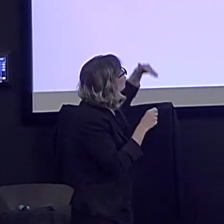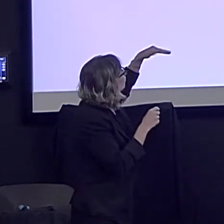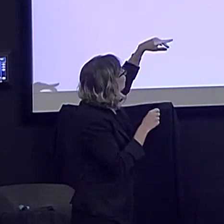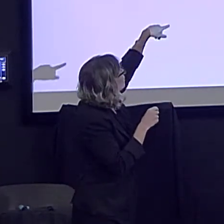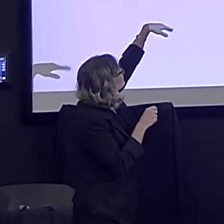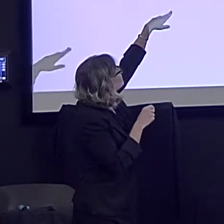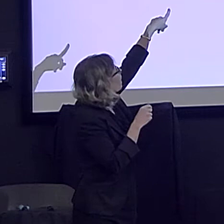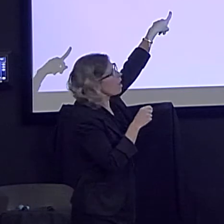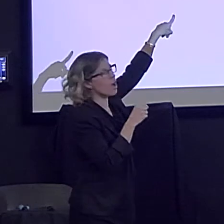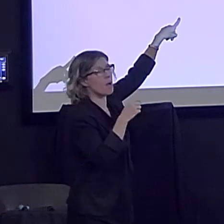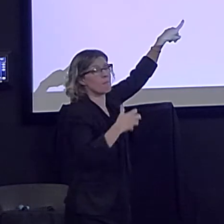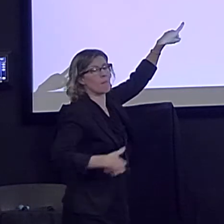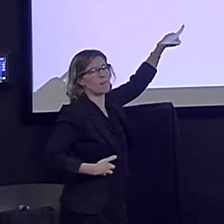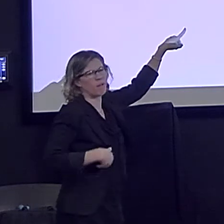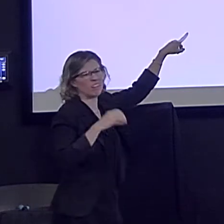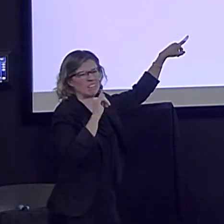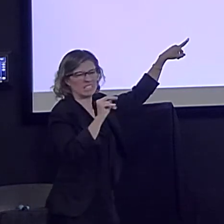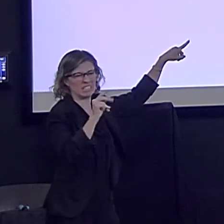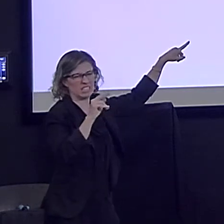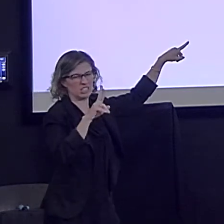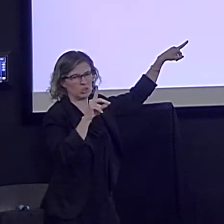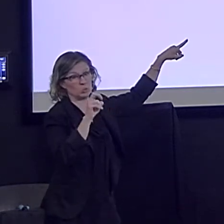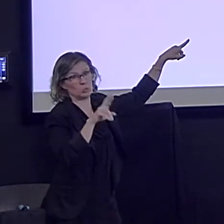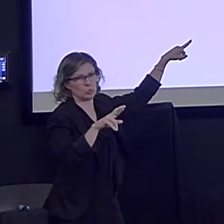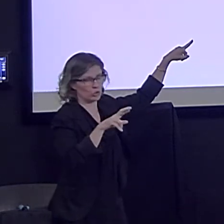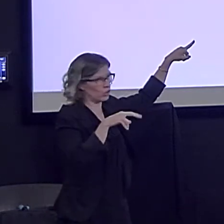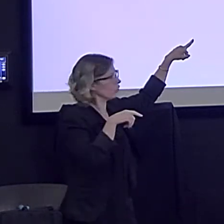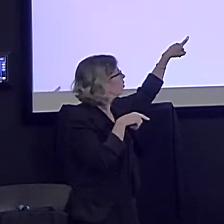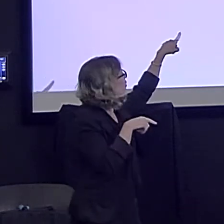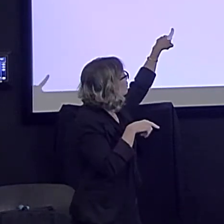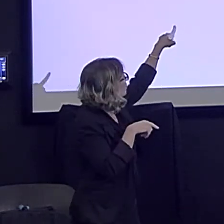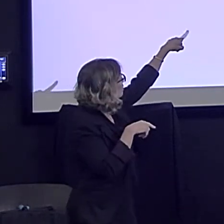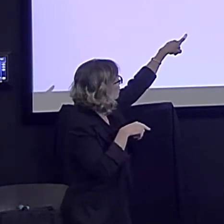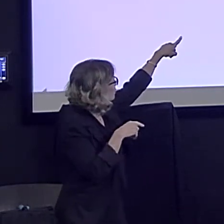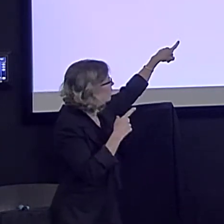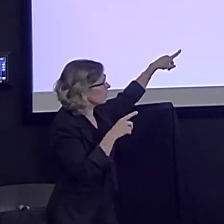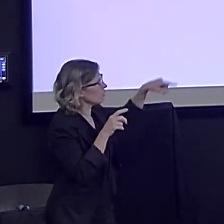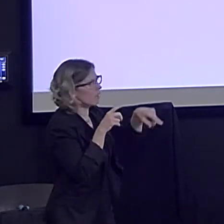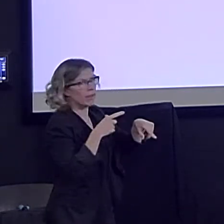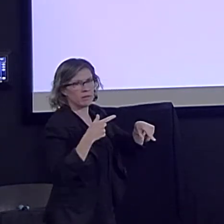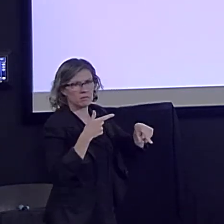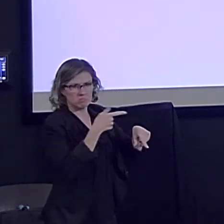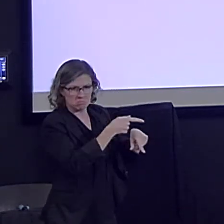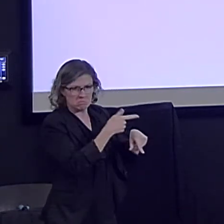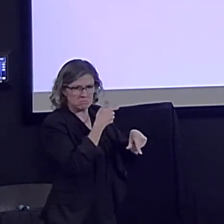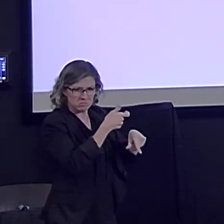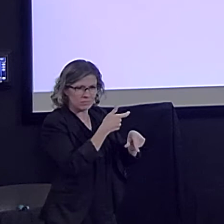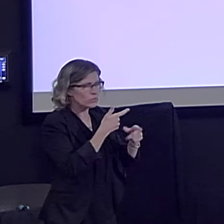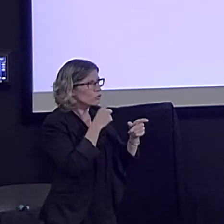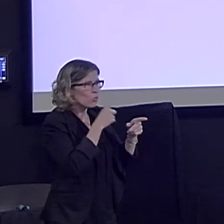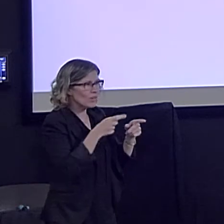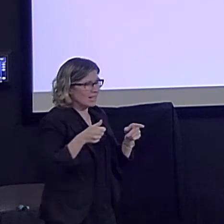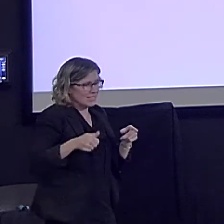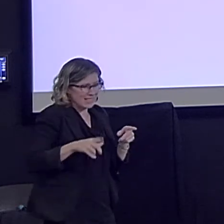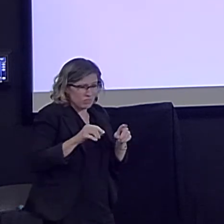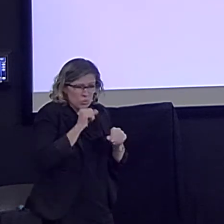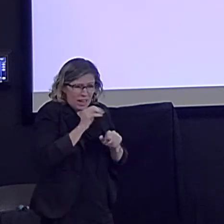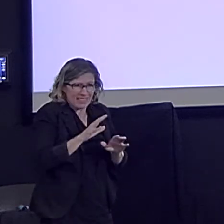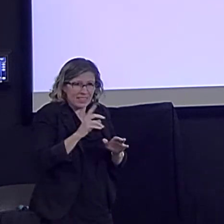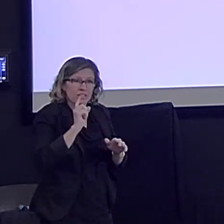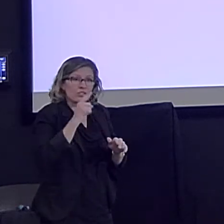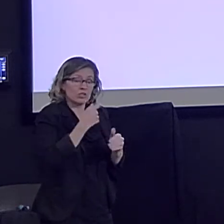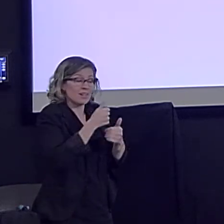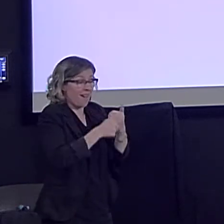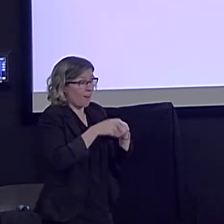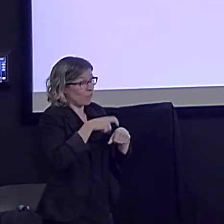the monkey from which we record is not rewarded. So reward has nothing to do with this. Simply, every time there is this